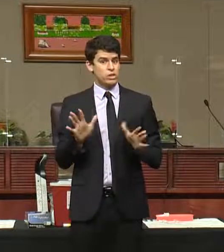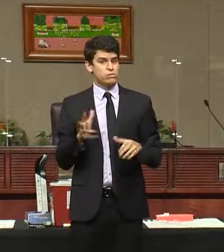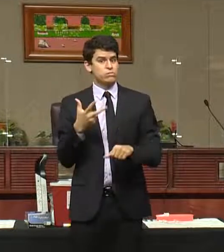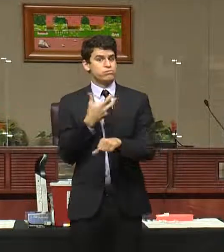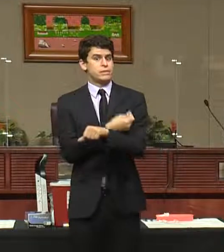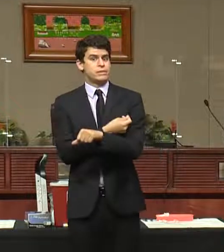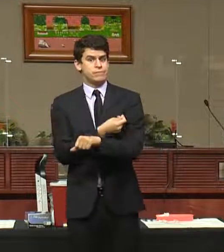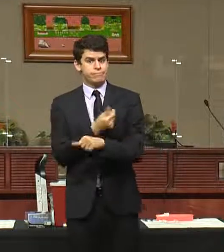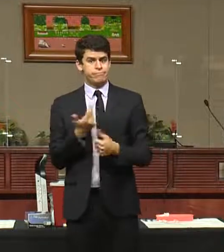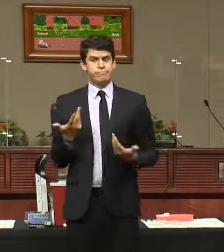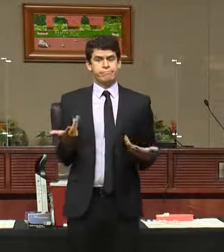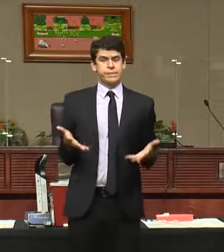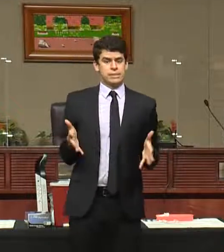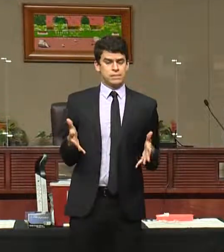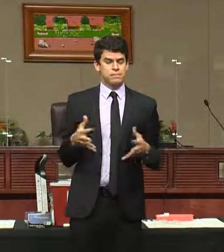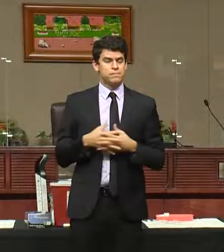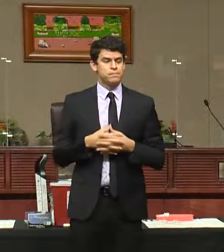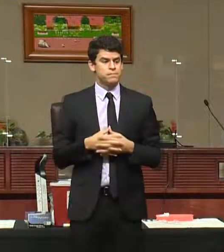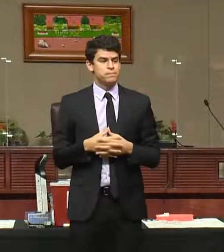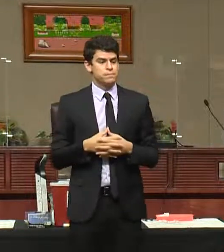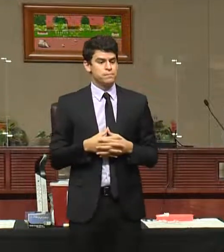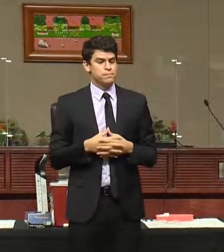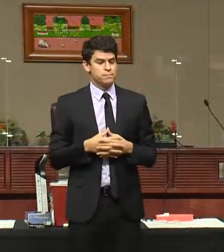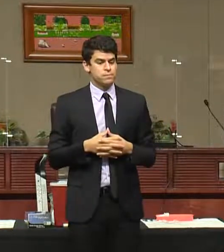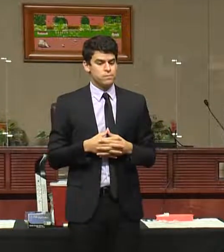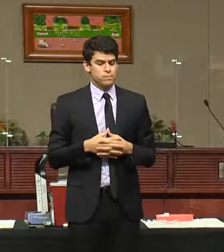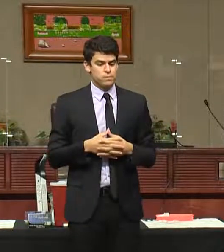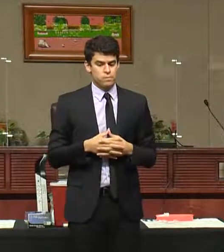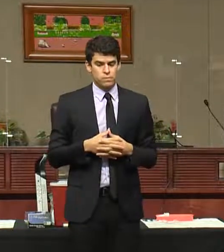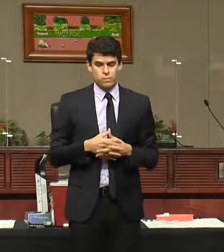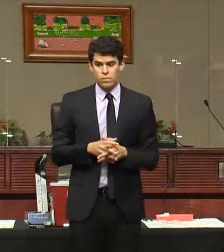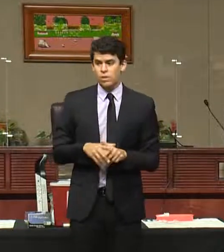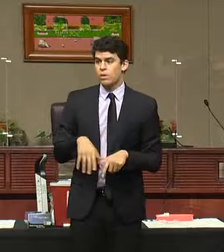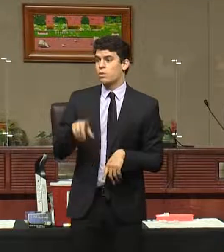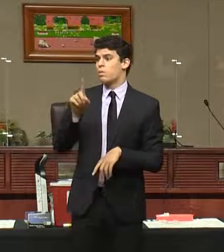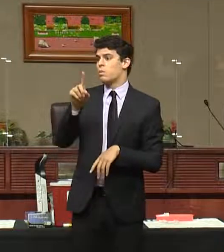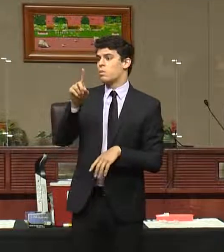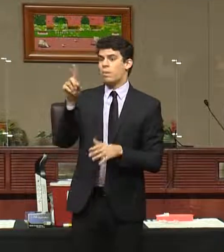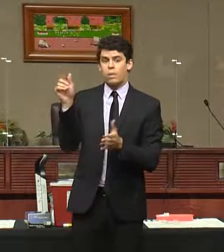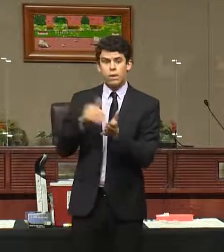County residents of those administered, only 1,100.